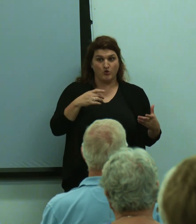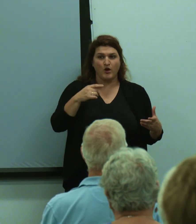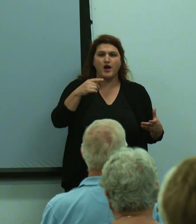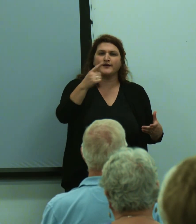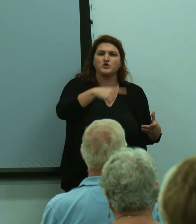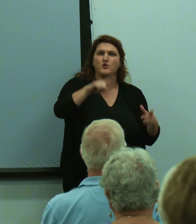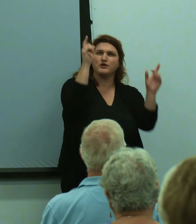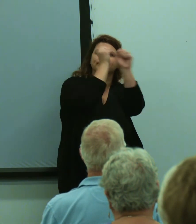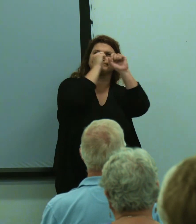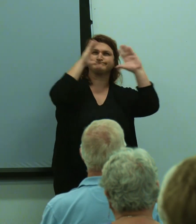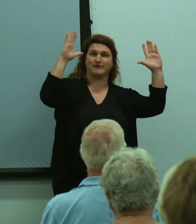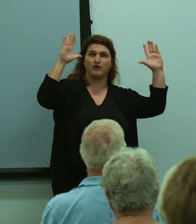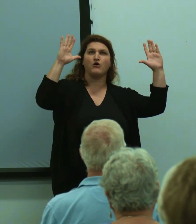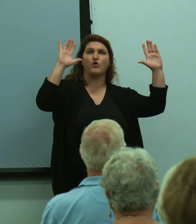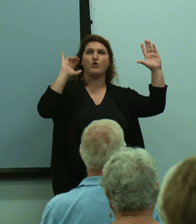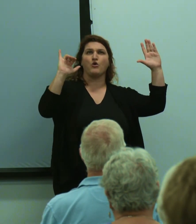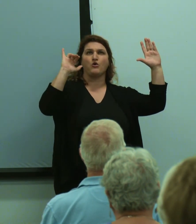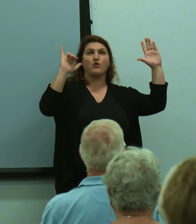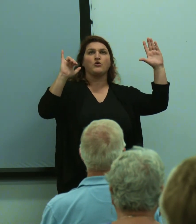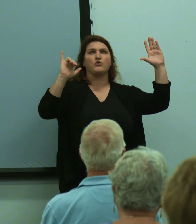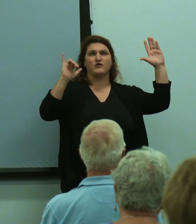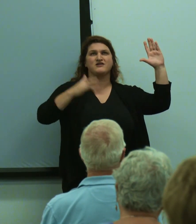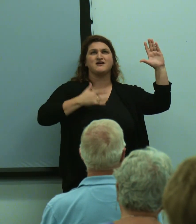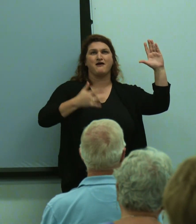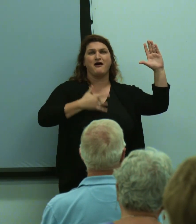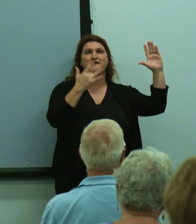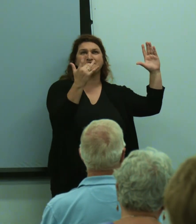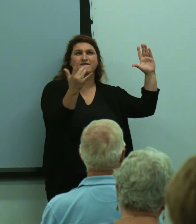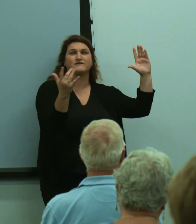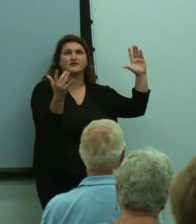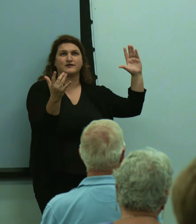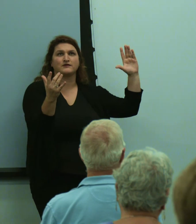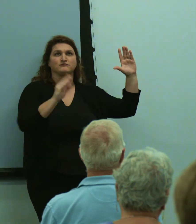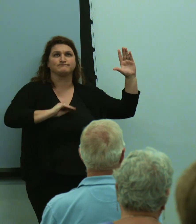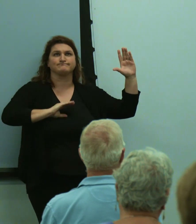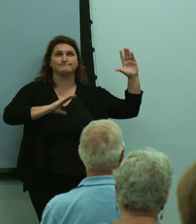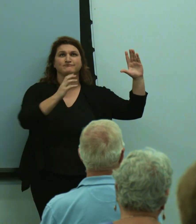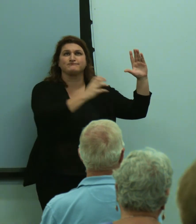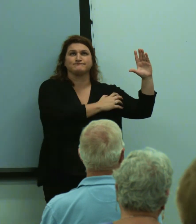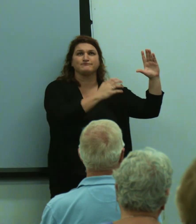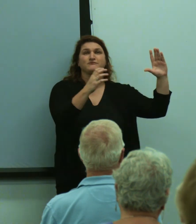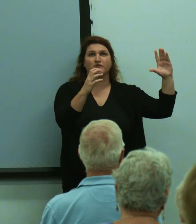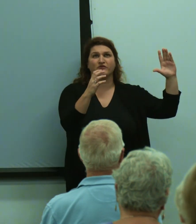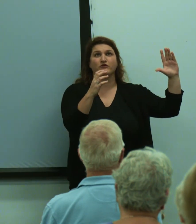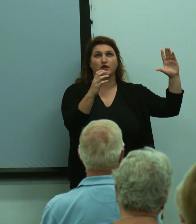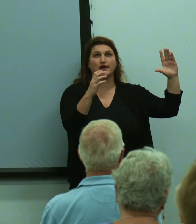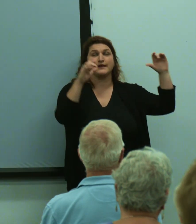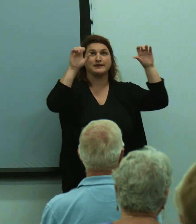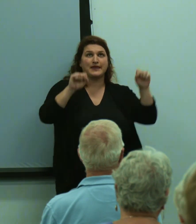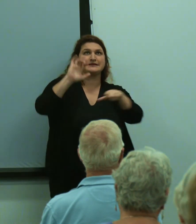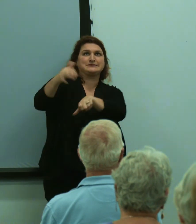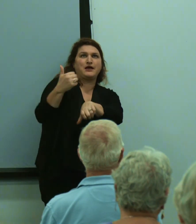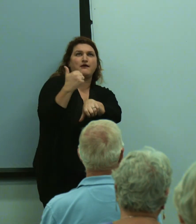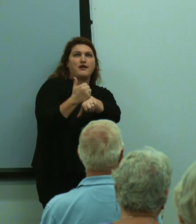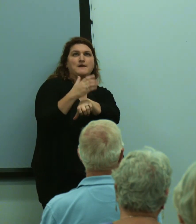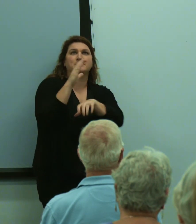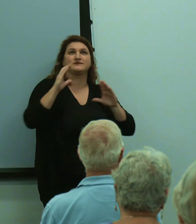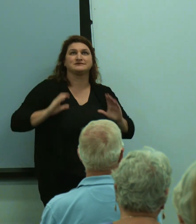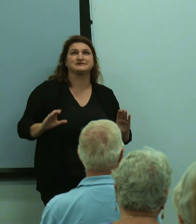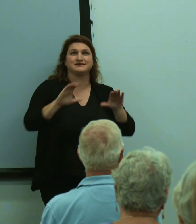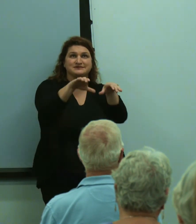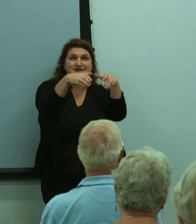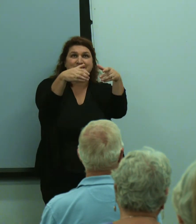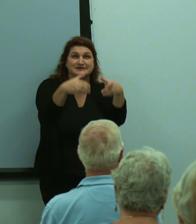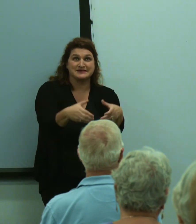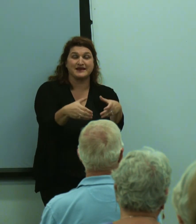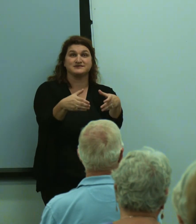energize you to make those reforms. For example, a citizen-directed redistricting commission in the